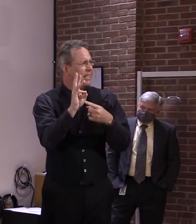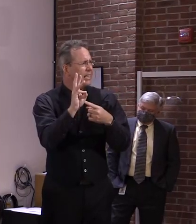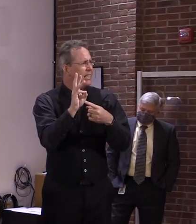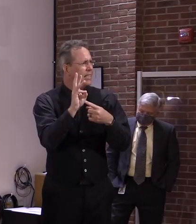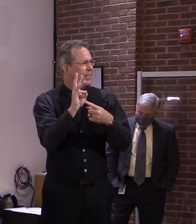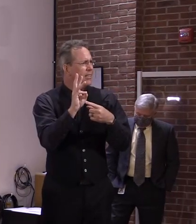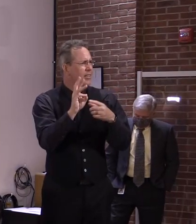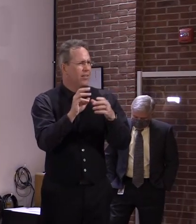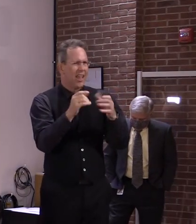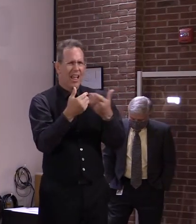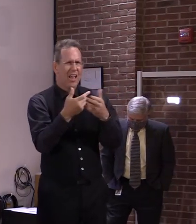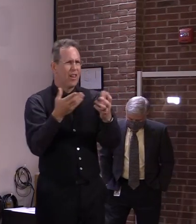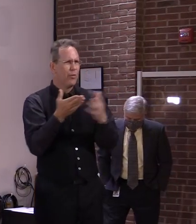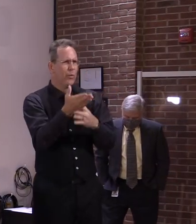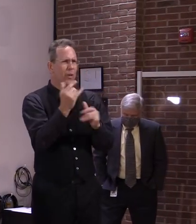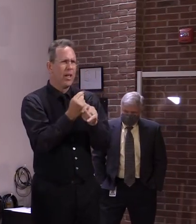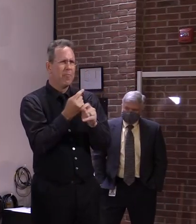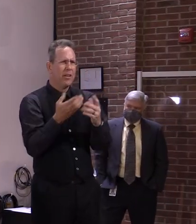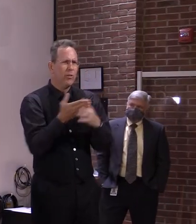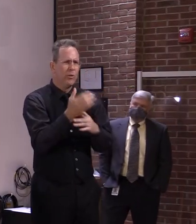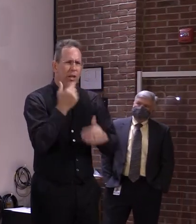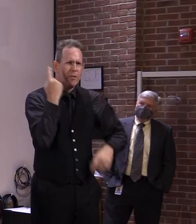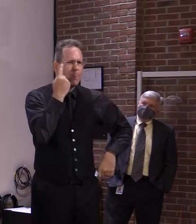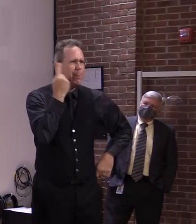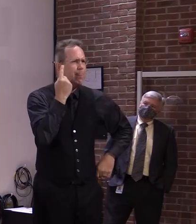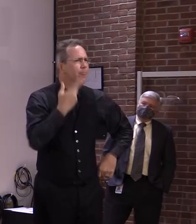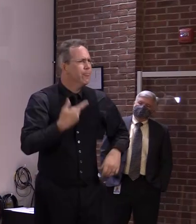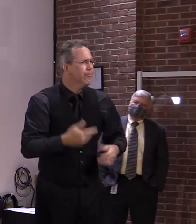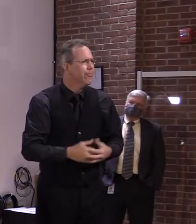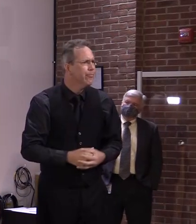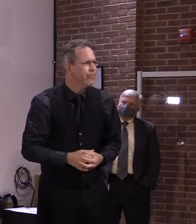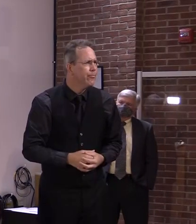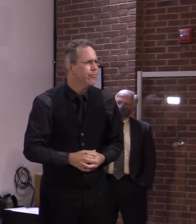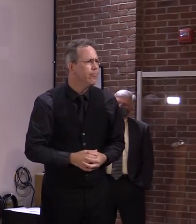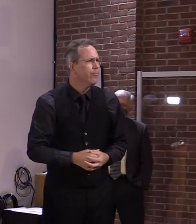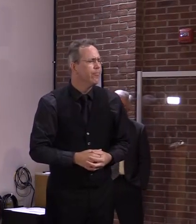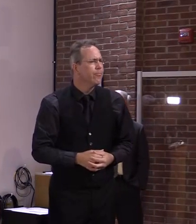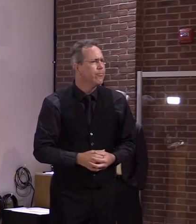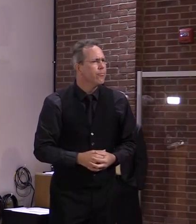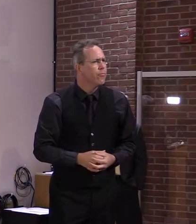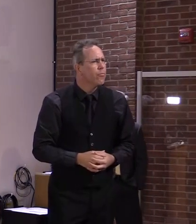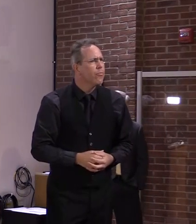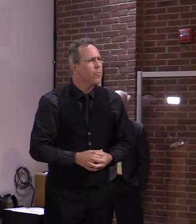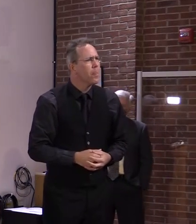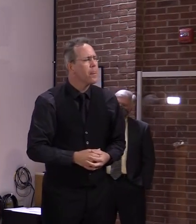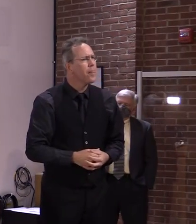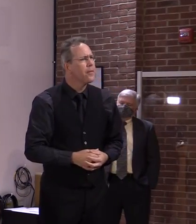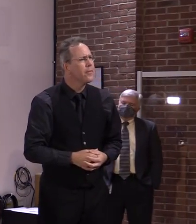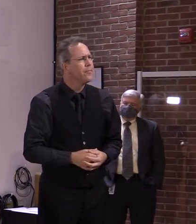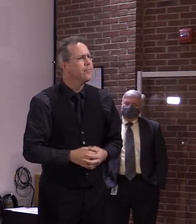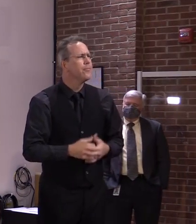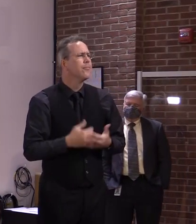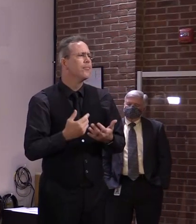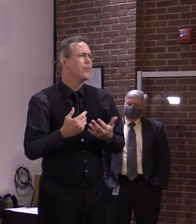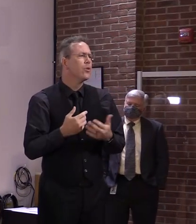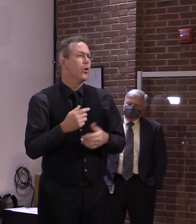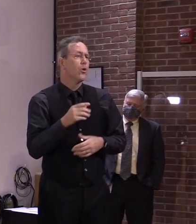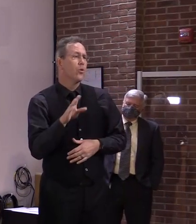is, seems quite unusual. With regard to the bigger question of surveillance testing,